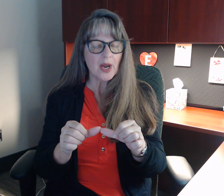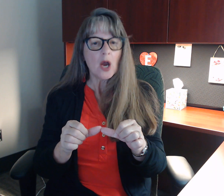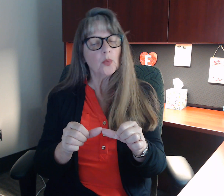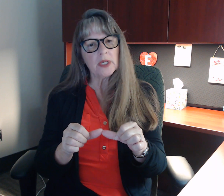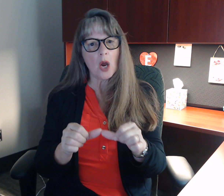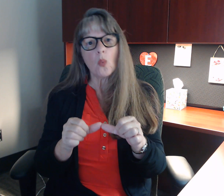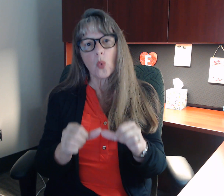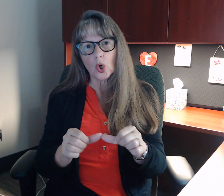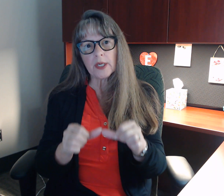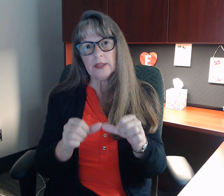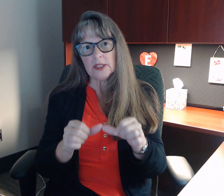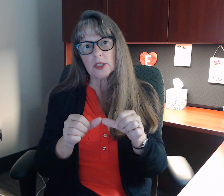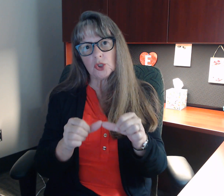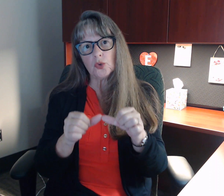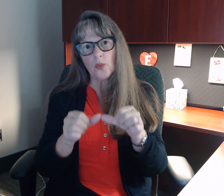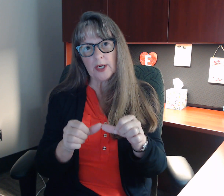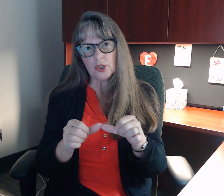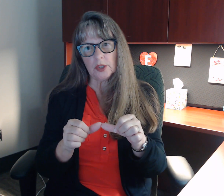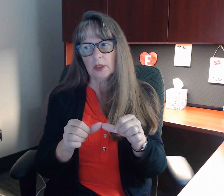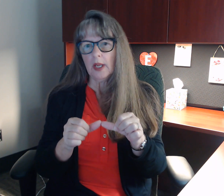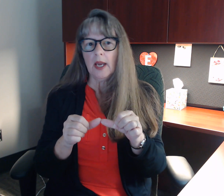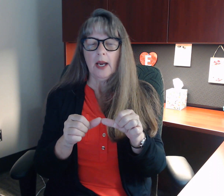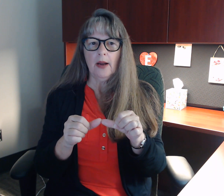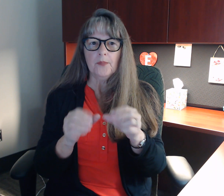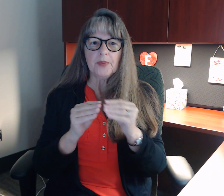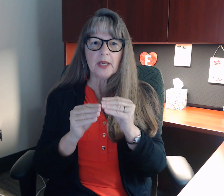would not work in this situation, because it